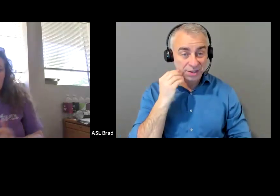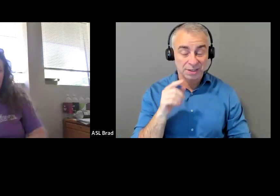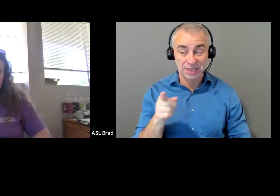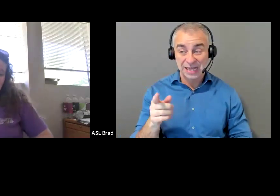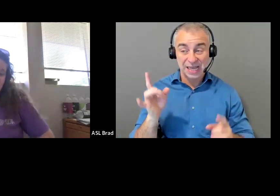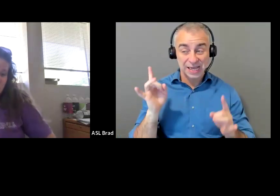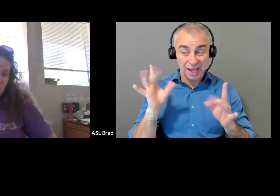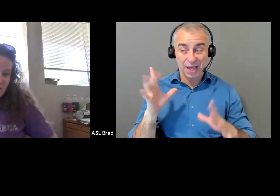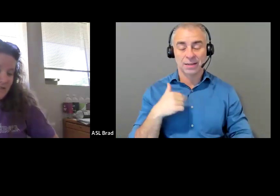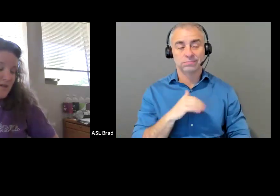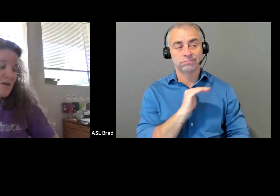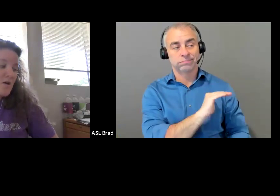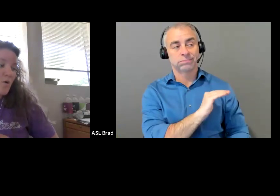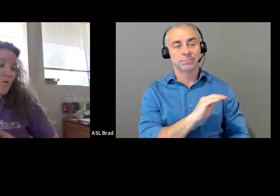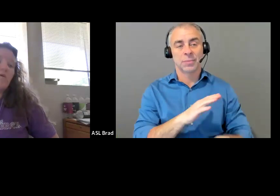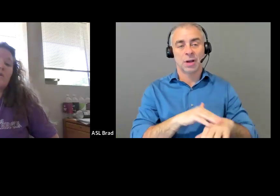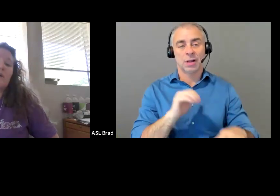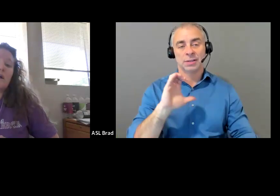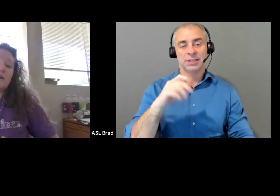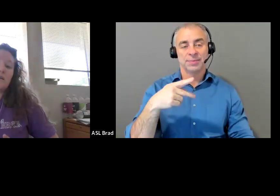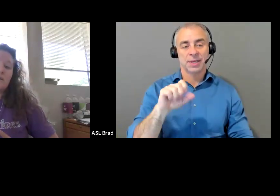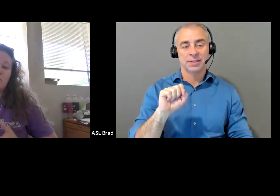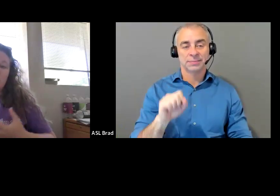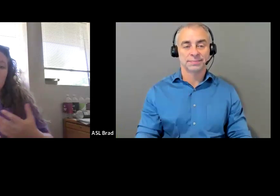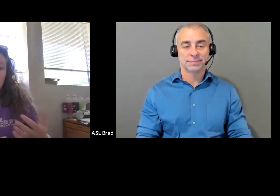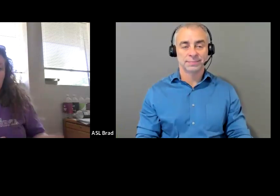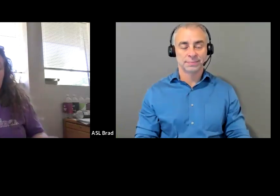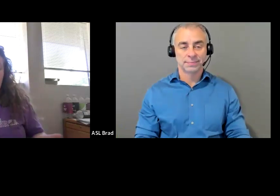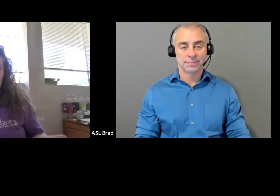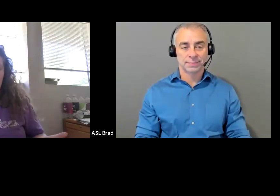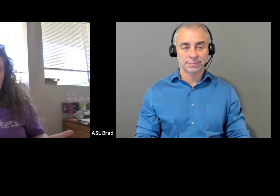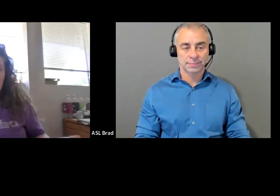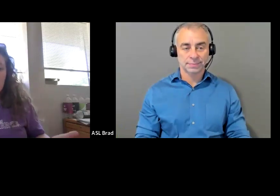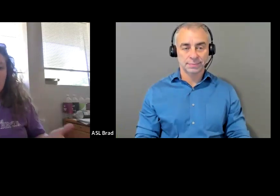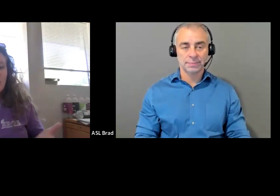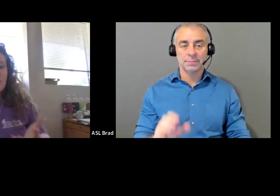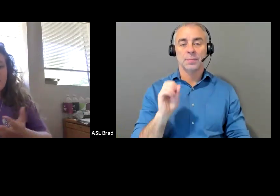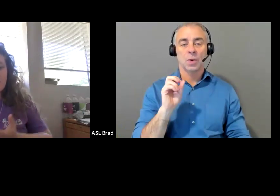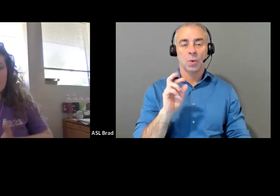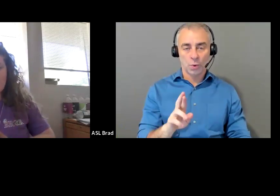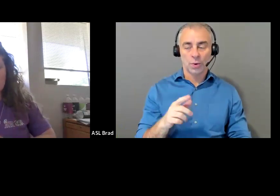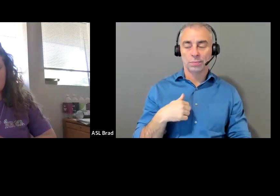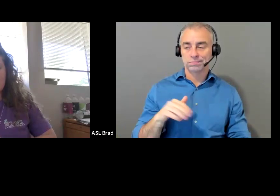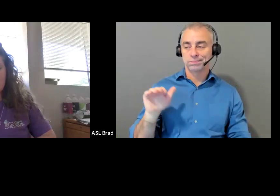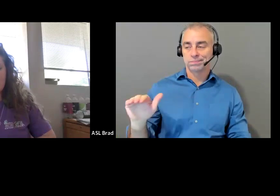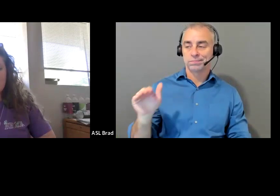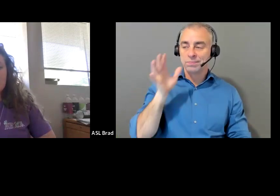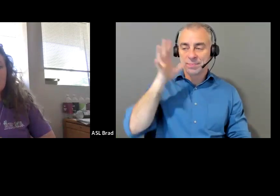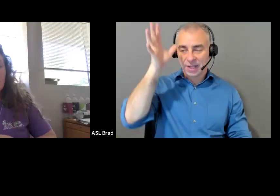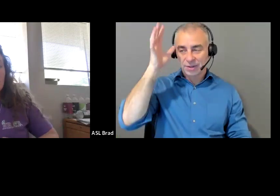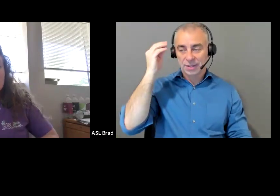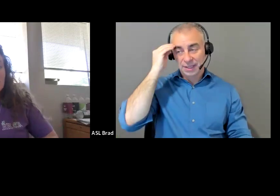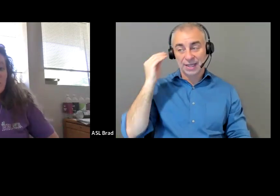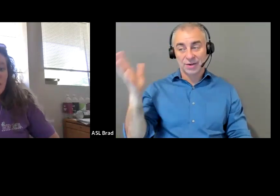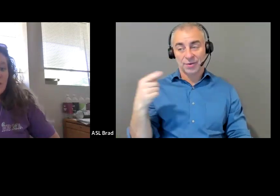CPS, Child Protective Services, or I would communicate with the parent, hey, something came up during this activity.